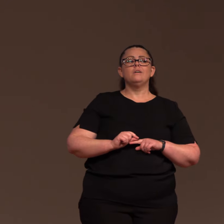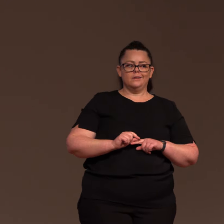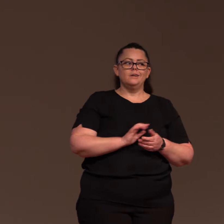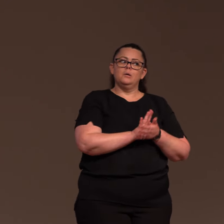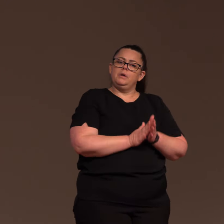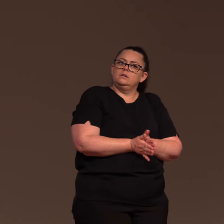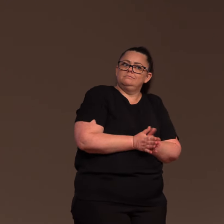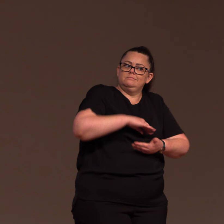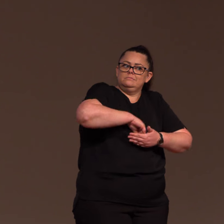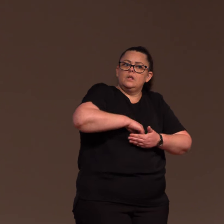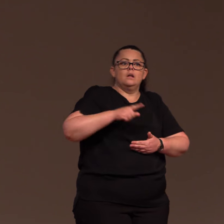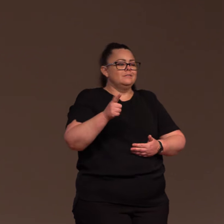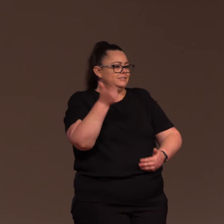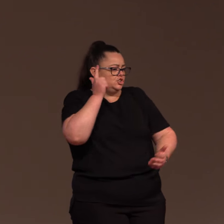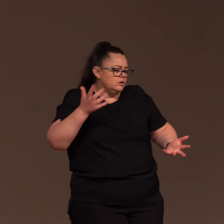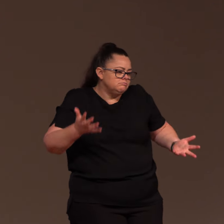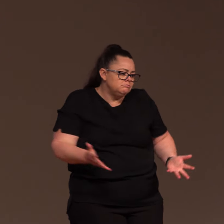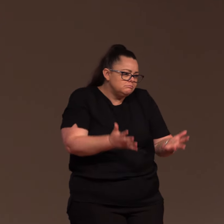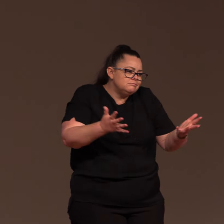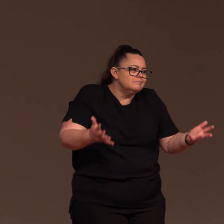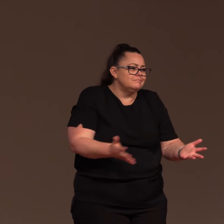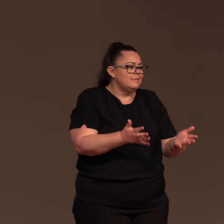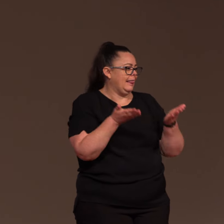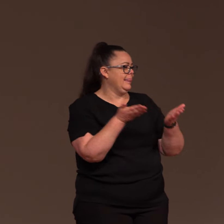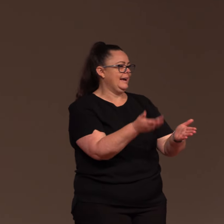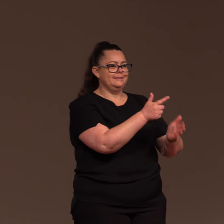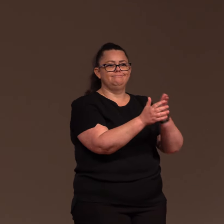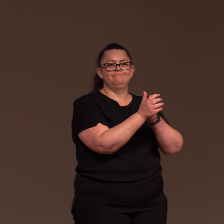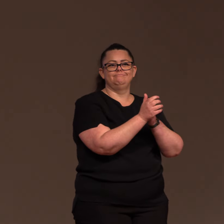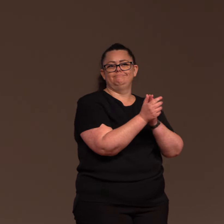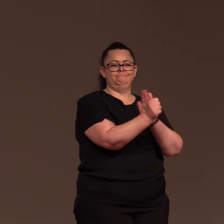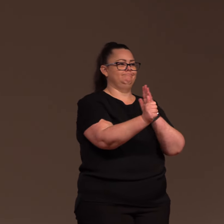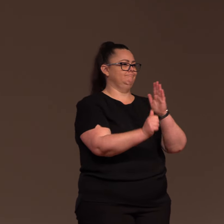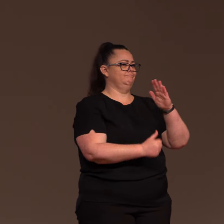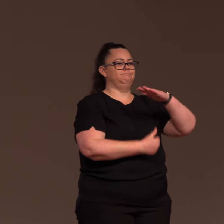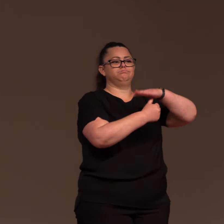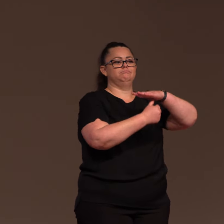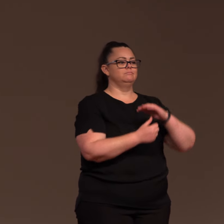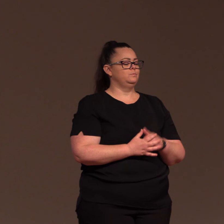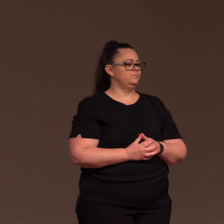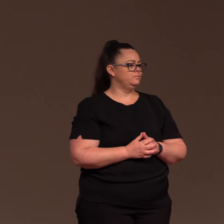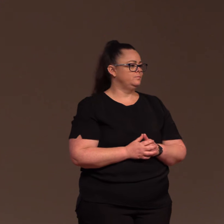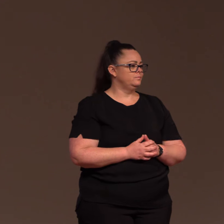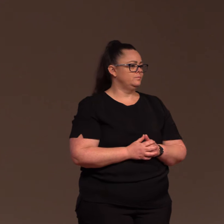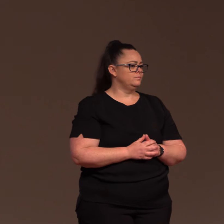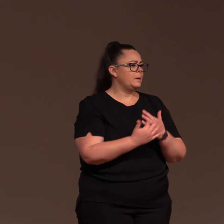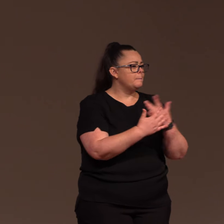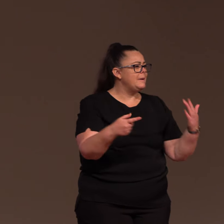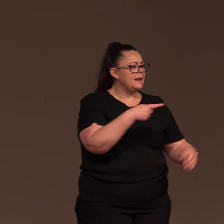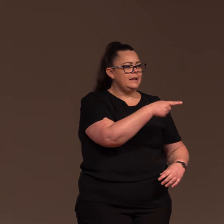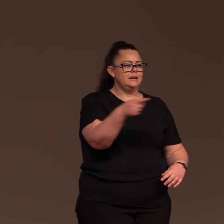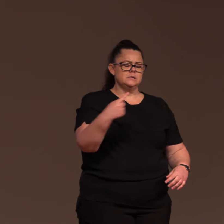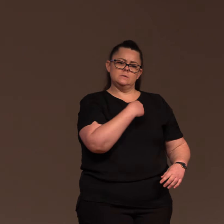I know your talent has emerged from the skills and knowledge that's been instilled in you. There's a lot of dedication that's gone into